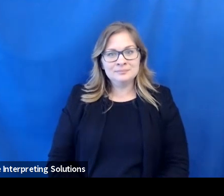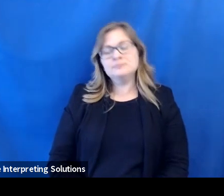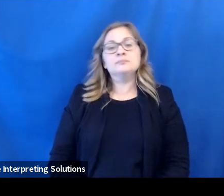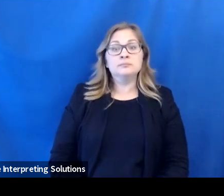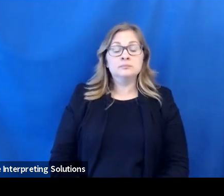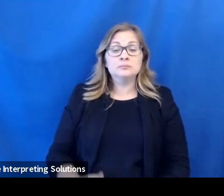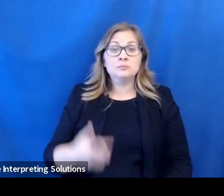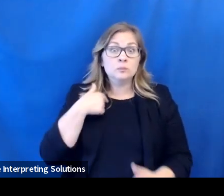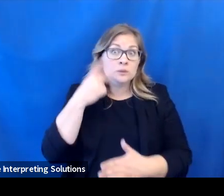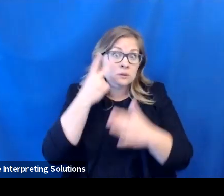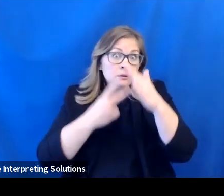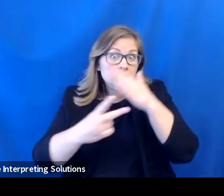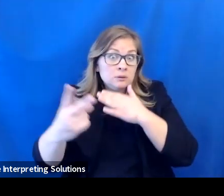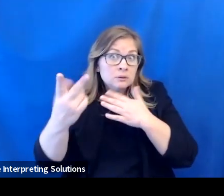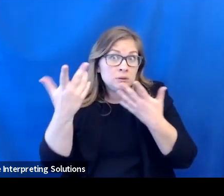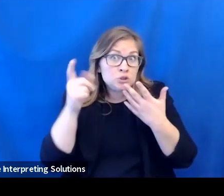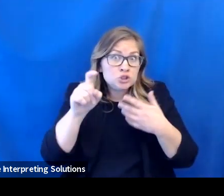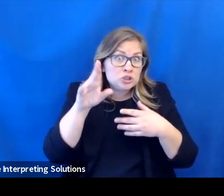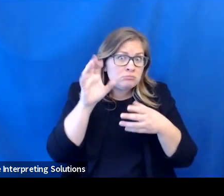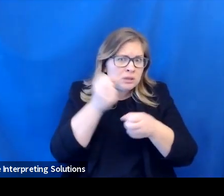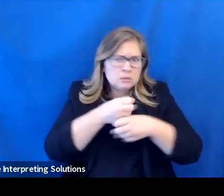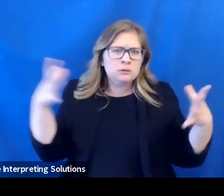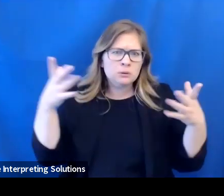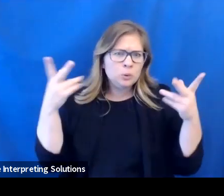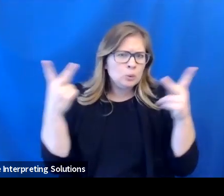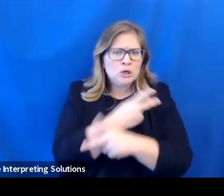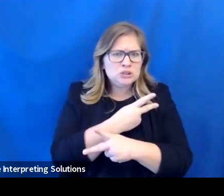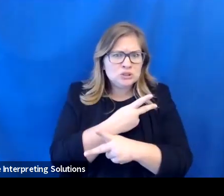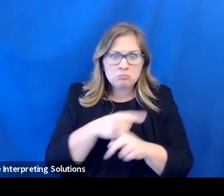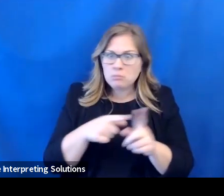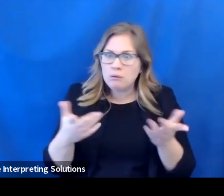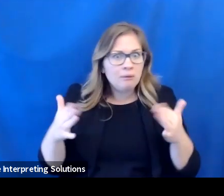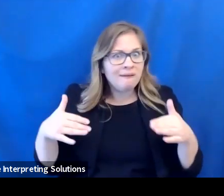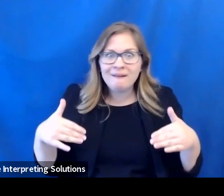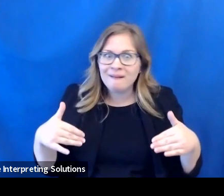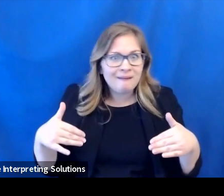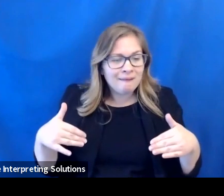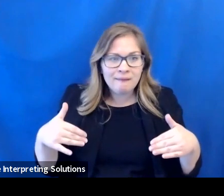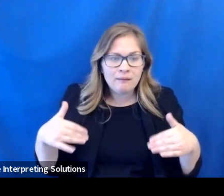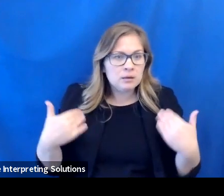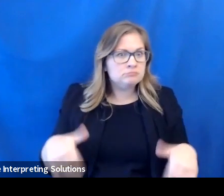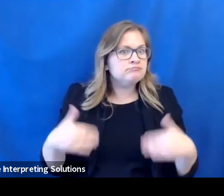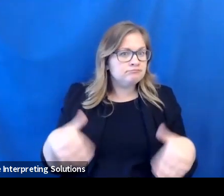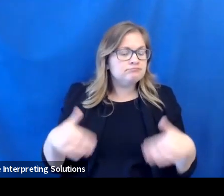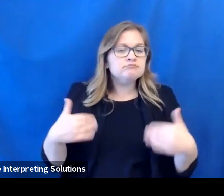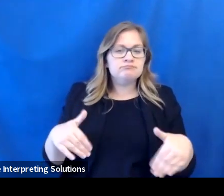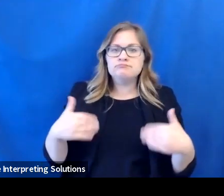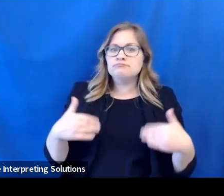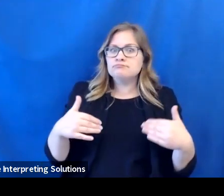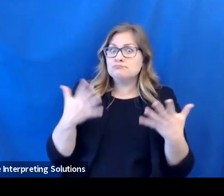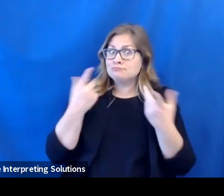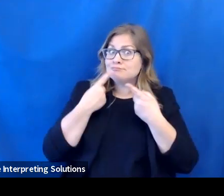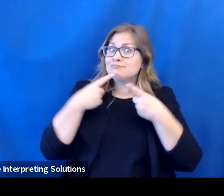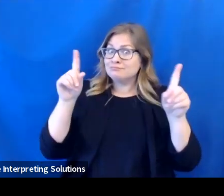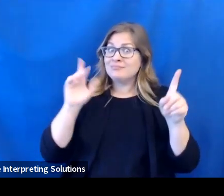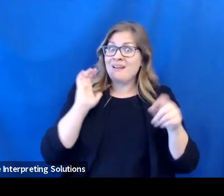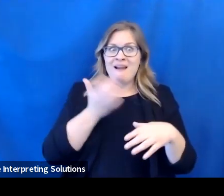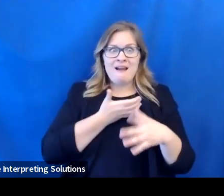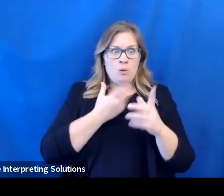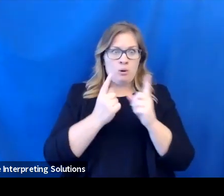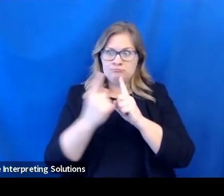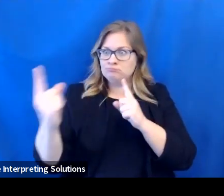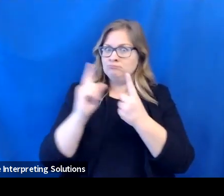Clearly, that didn't materialize quite that way. Some of it we think due to the success of our efforts. But again, we continue